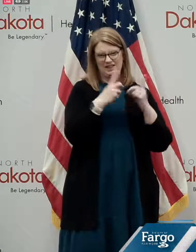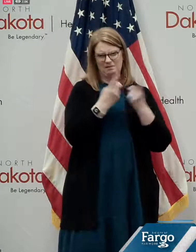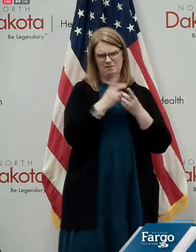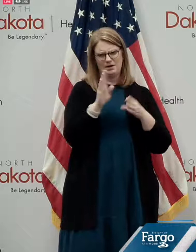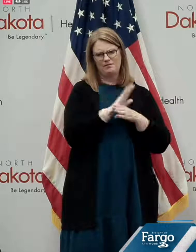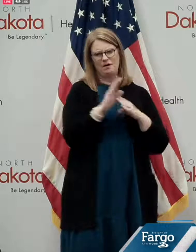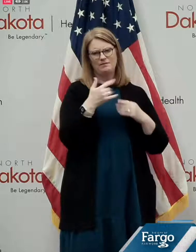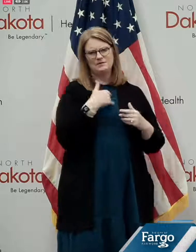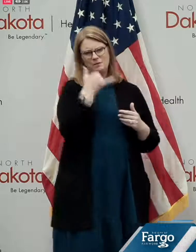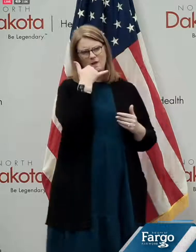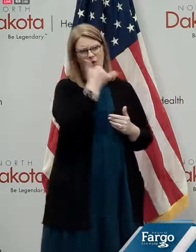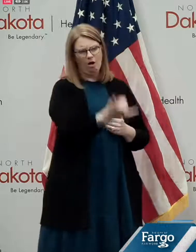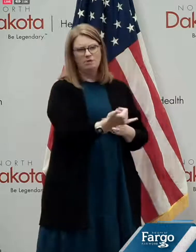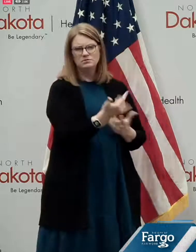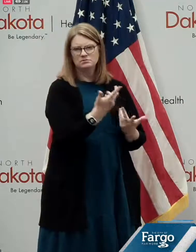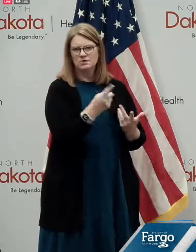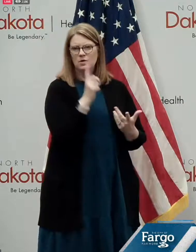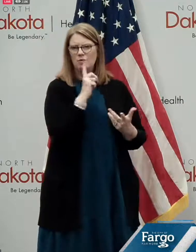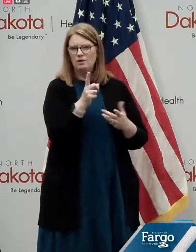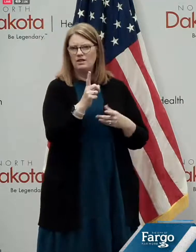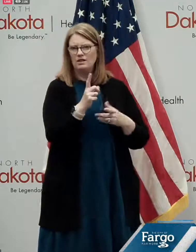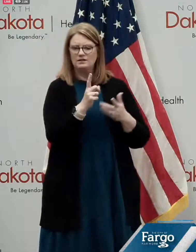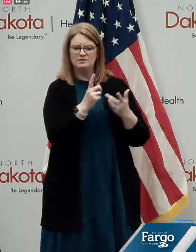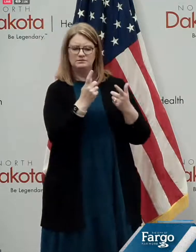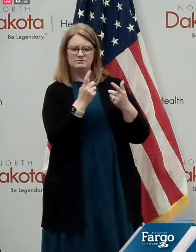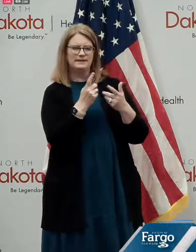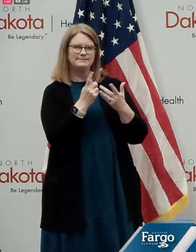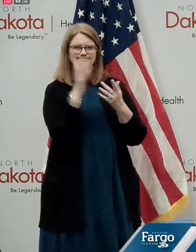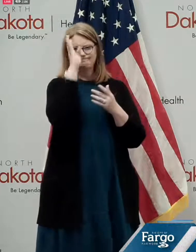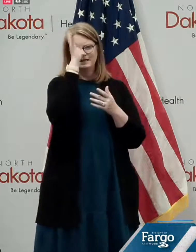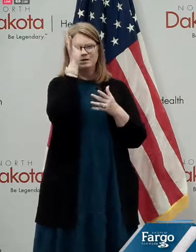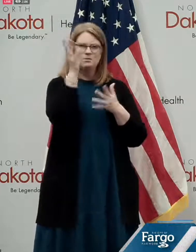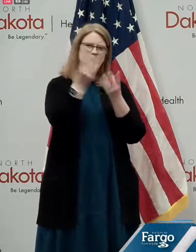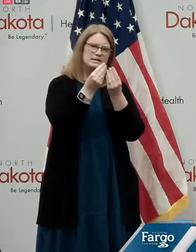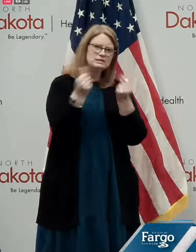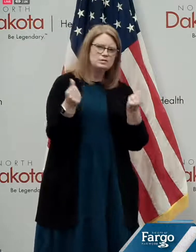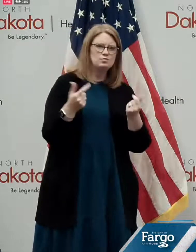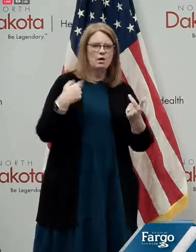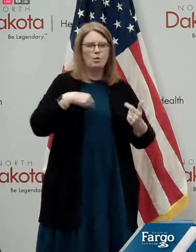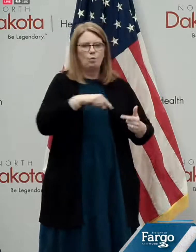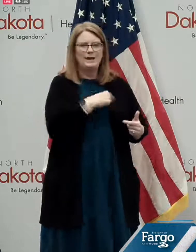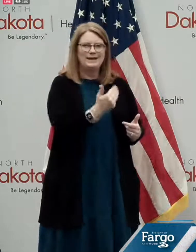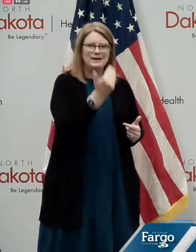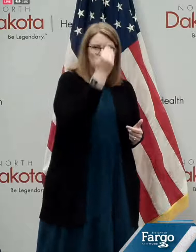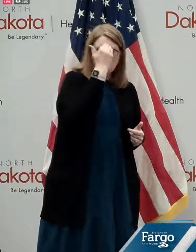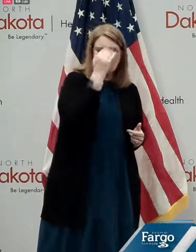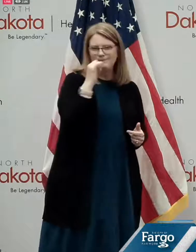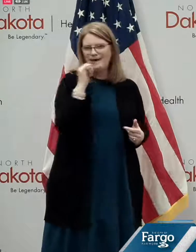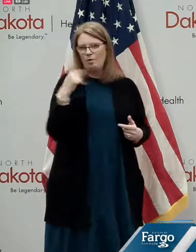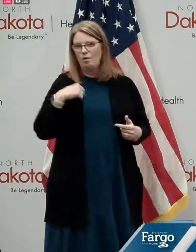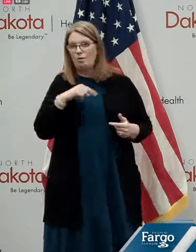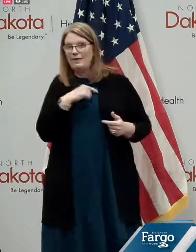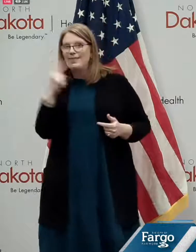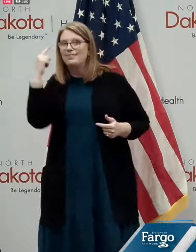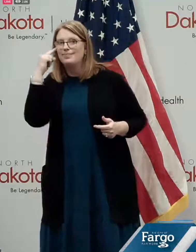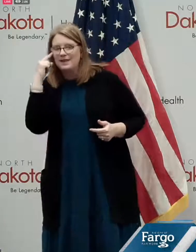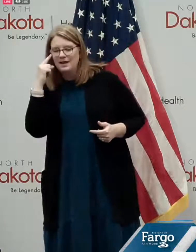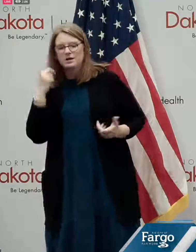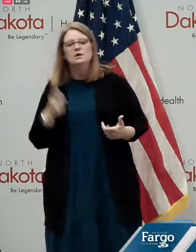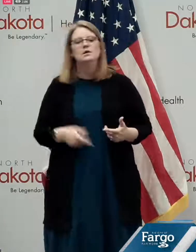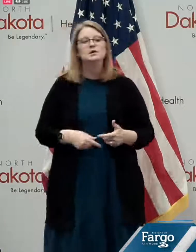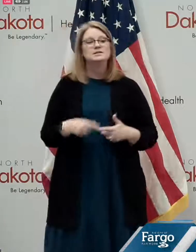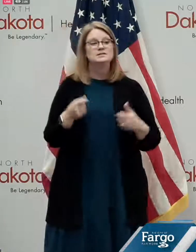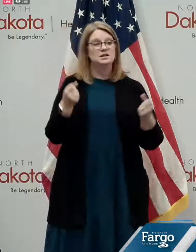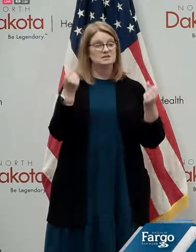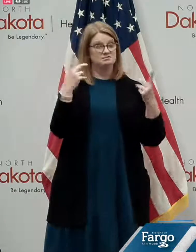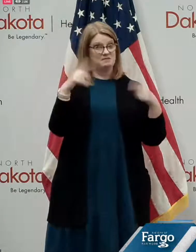Commerce. I always say we try to design solutions based on what we know, not what we think we know. And in fact, based on feedback from a lot of you